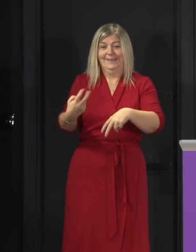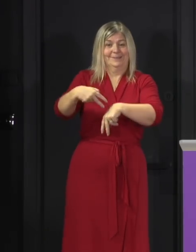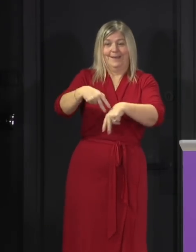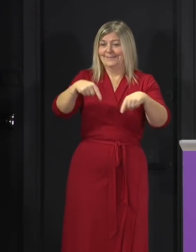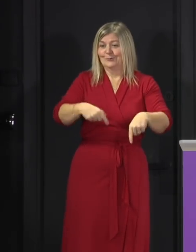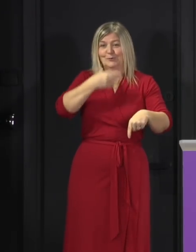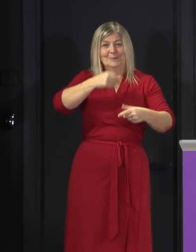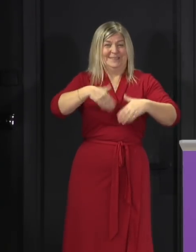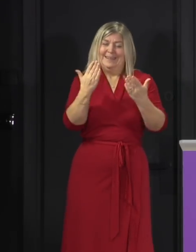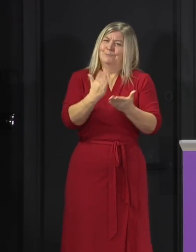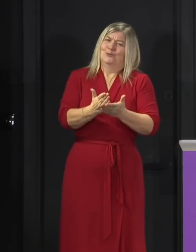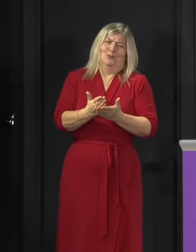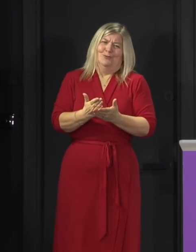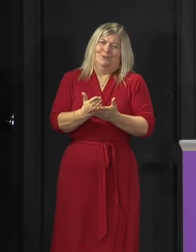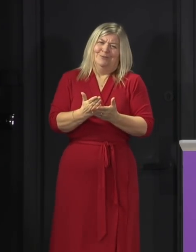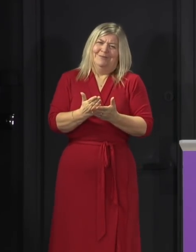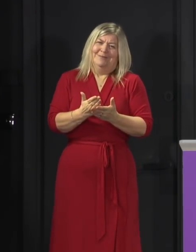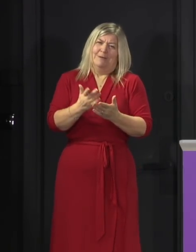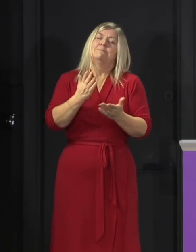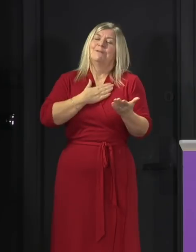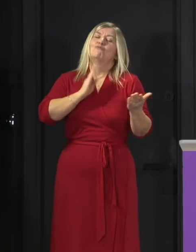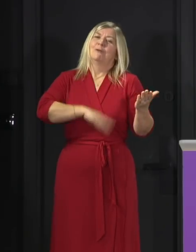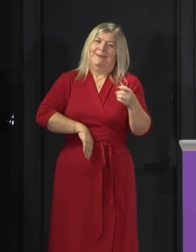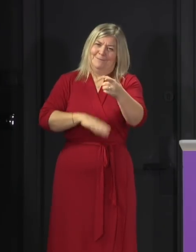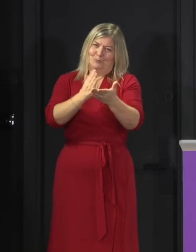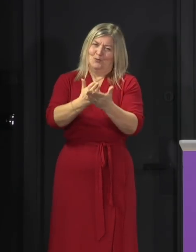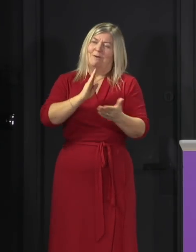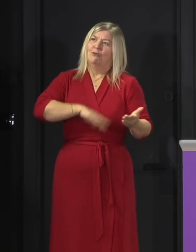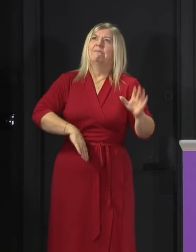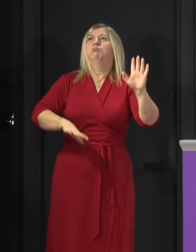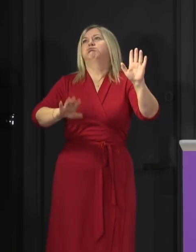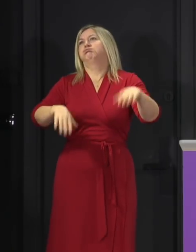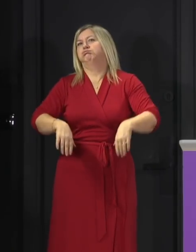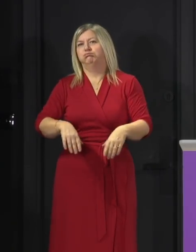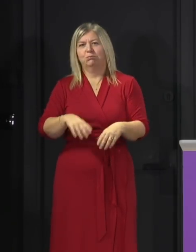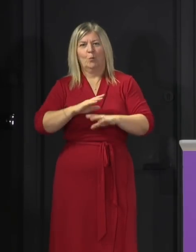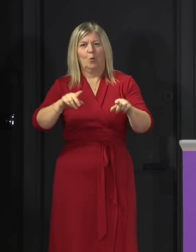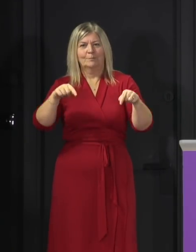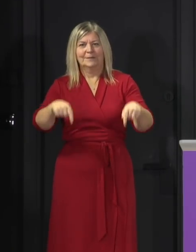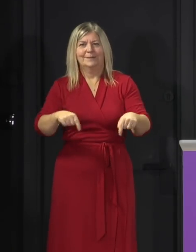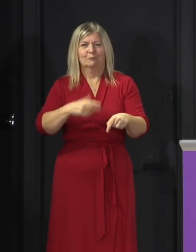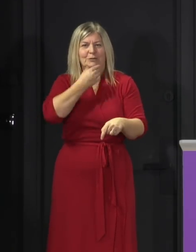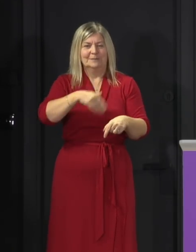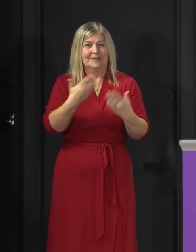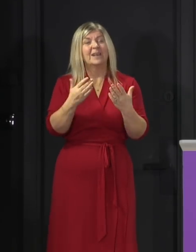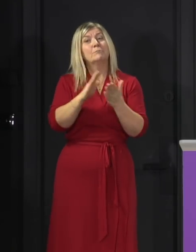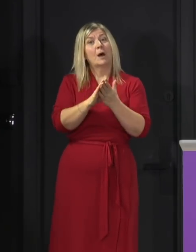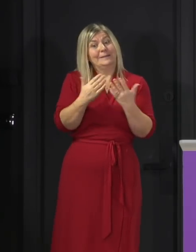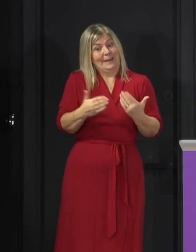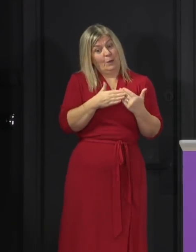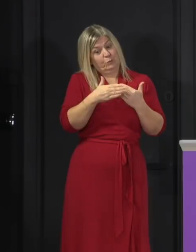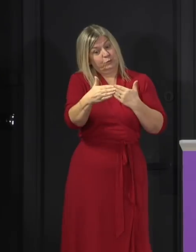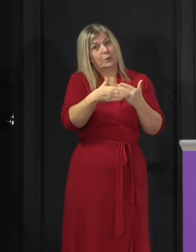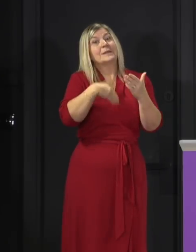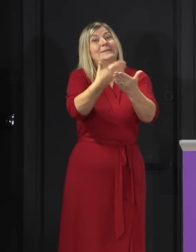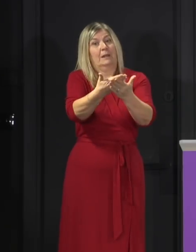can probably take some relief in that. But between now and then, I will just take every opportunity to try to persuade people. Think